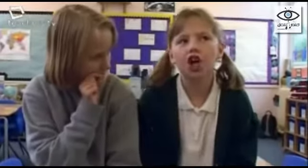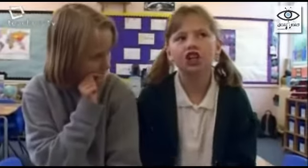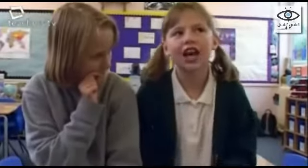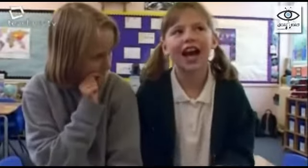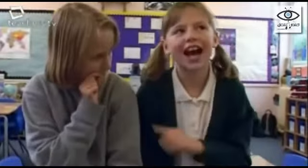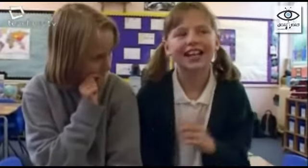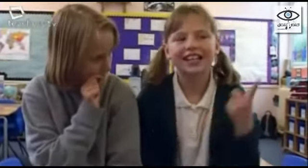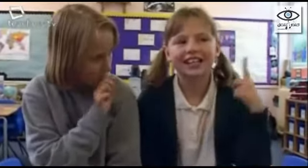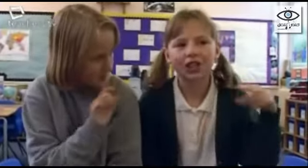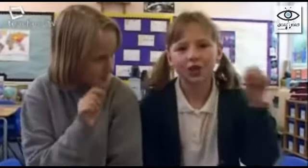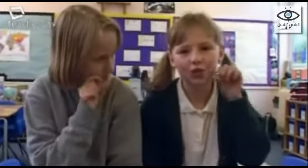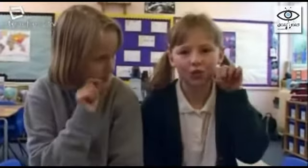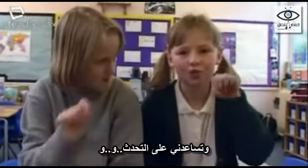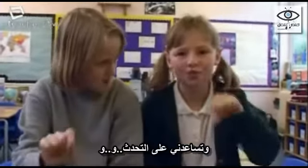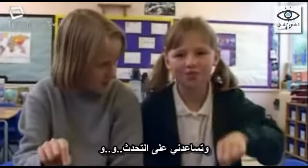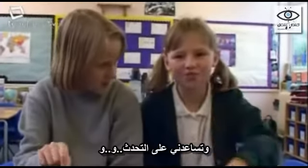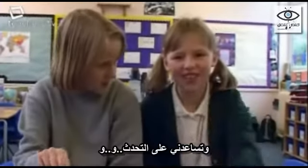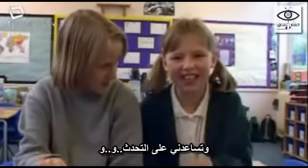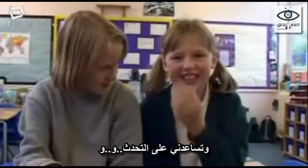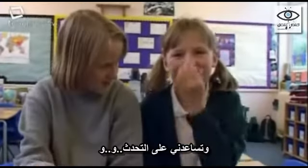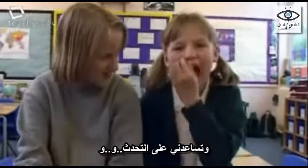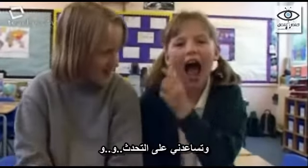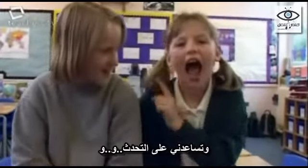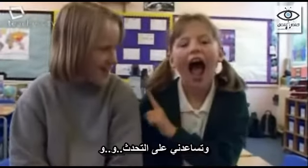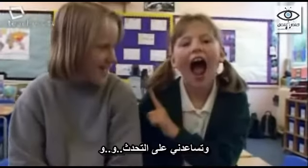work and speak,